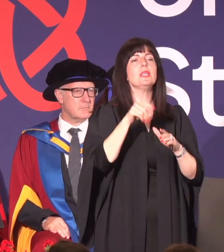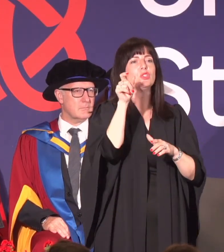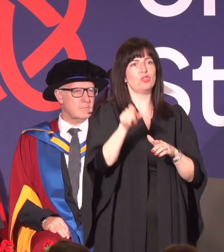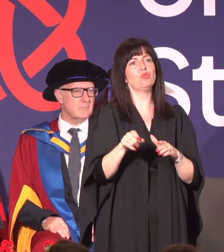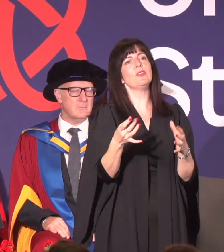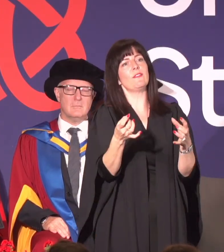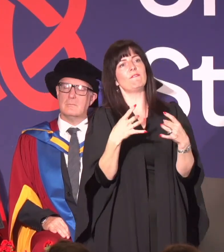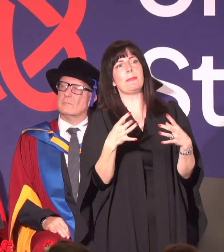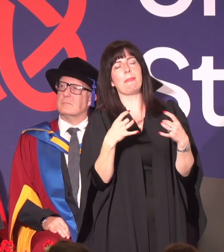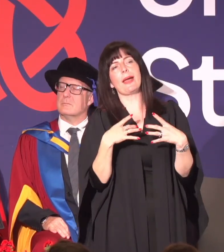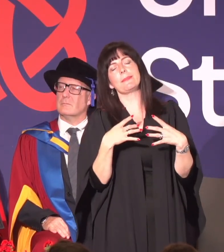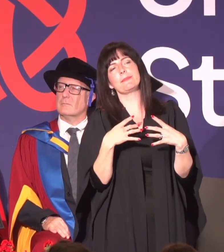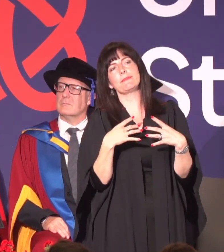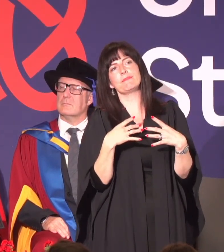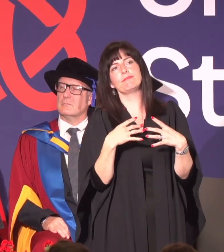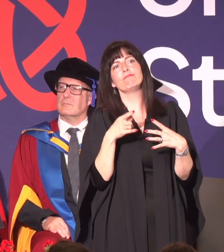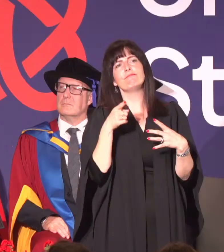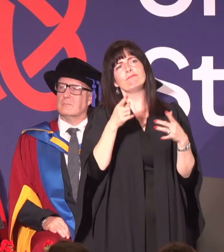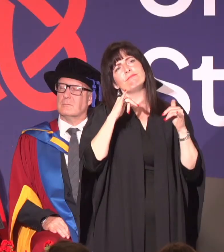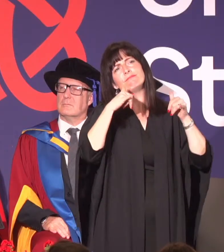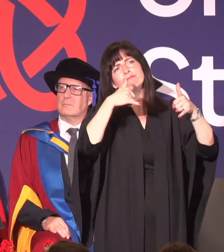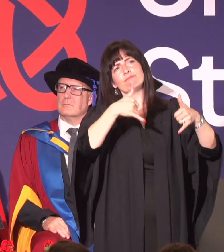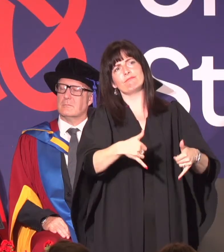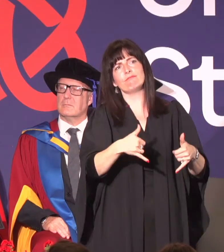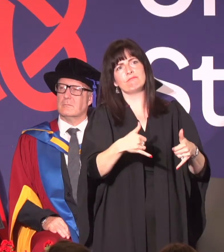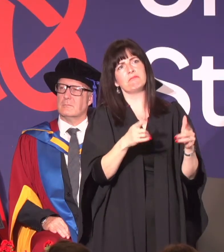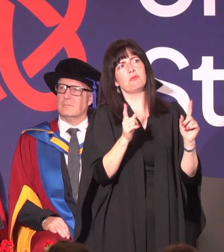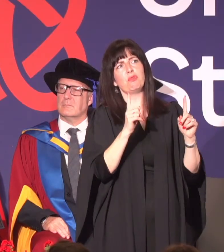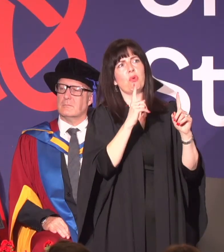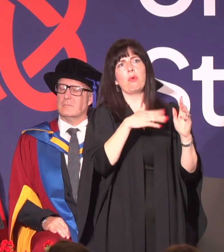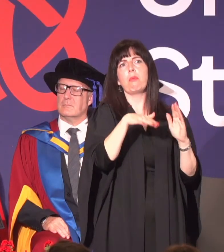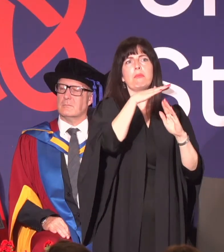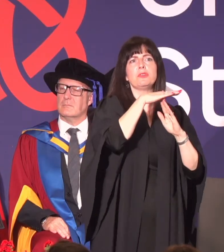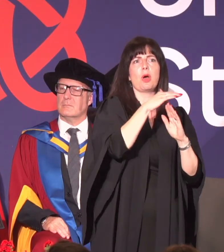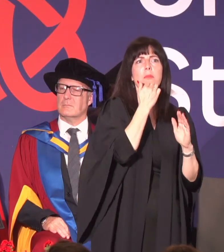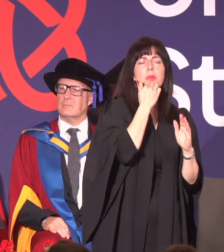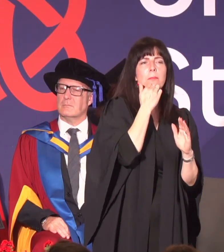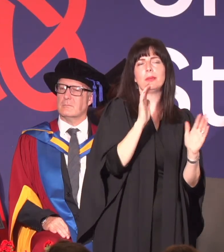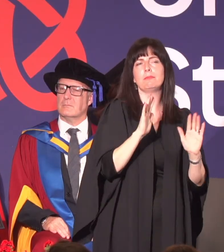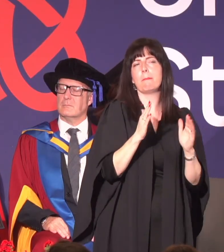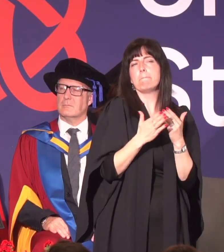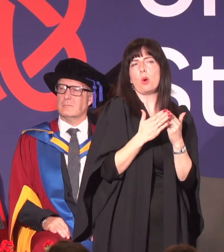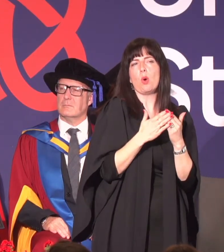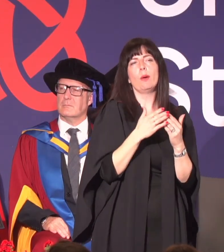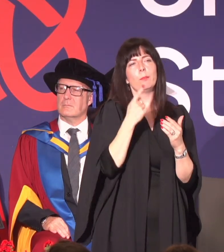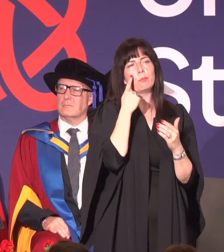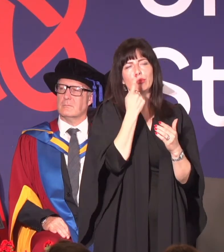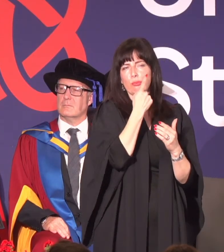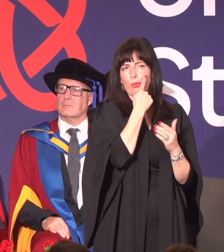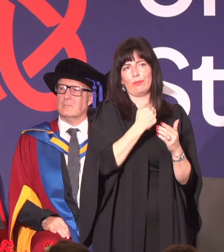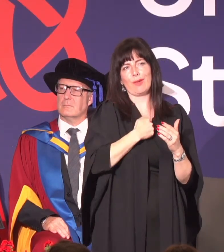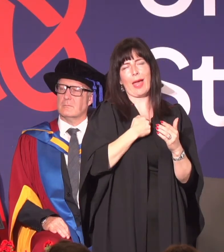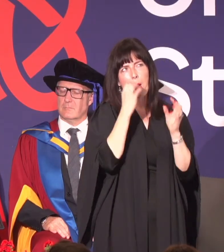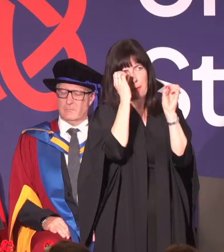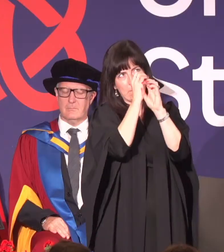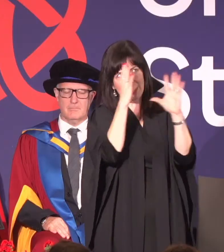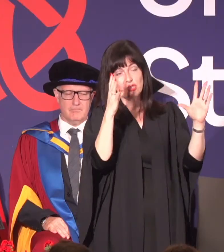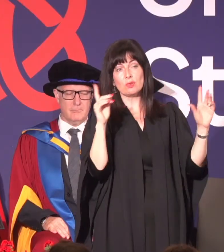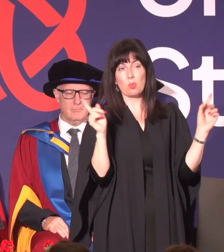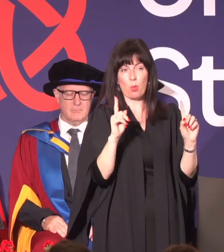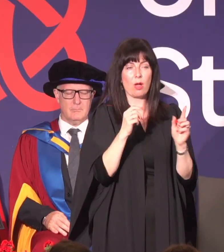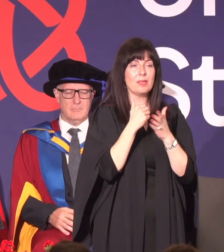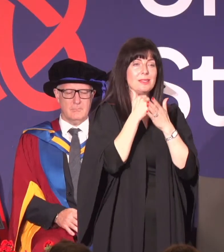feedback. This accolade is more than just a ranking. It reflects the heart of our mission to help every